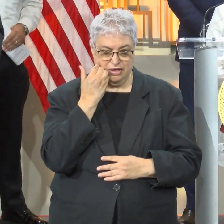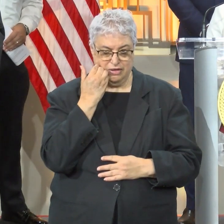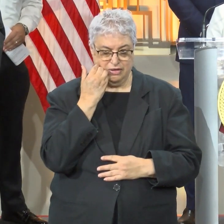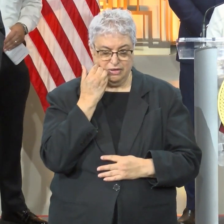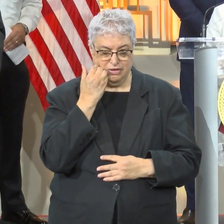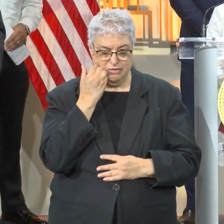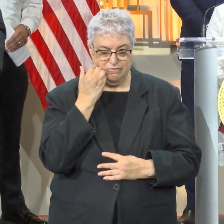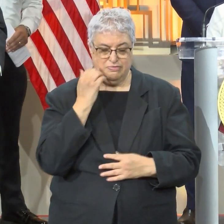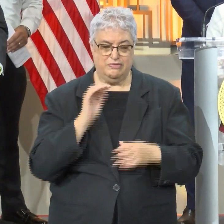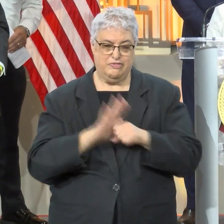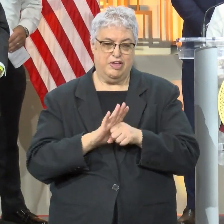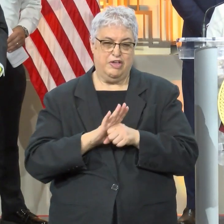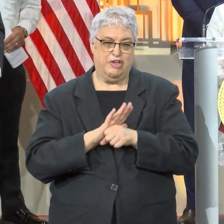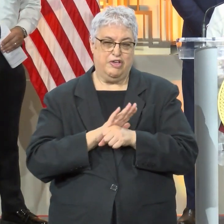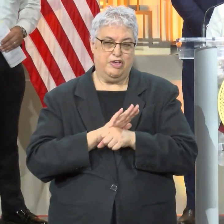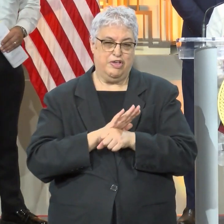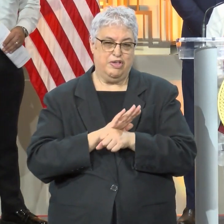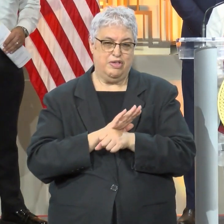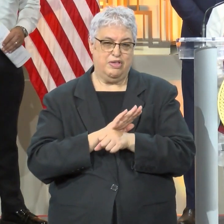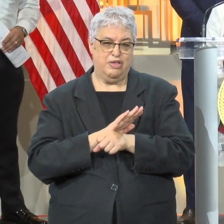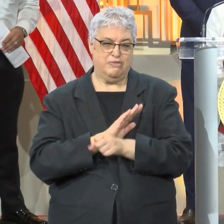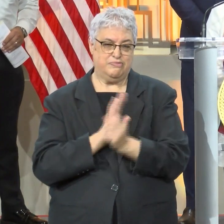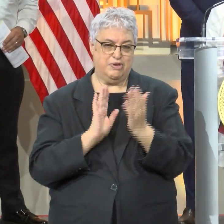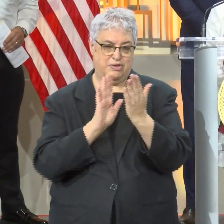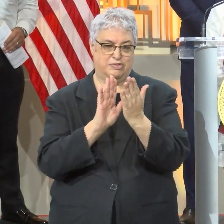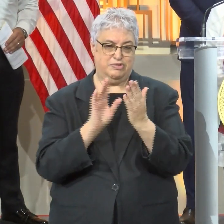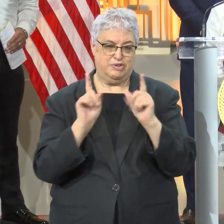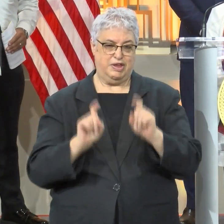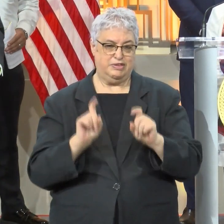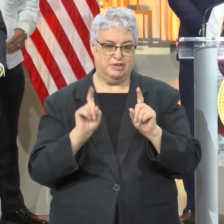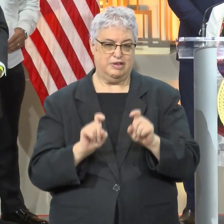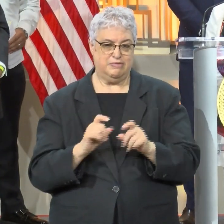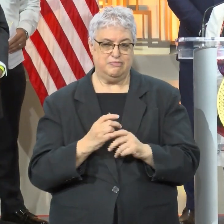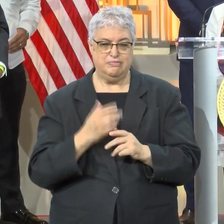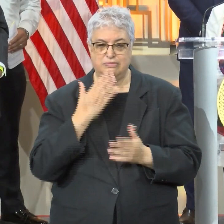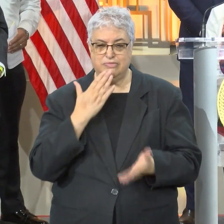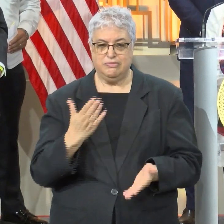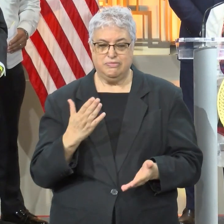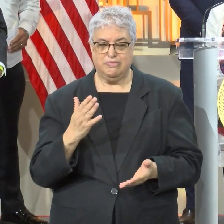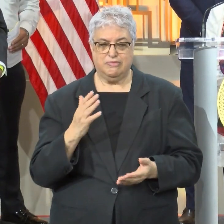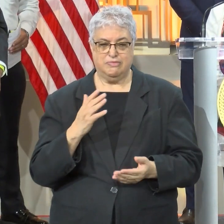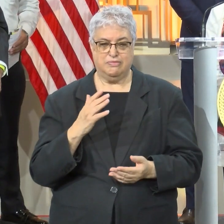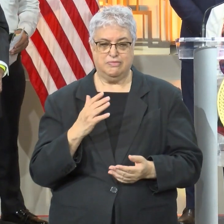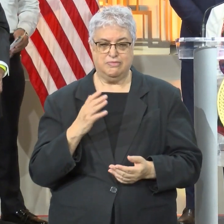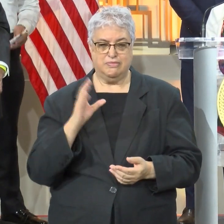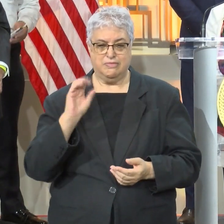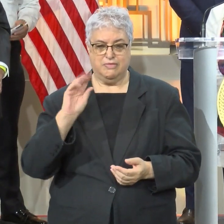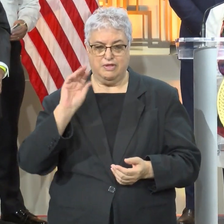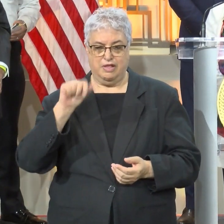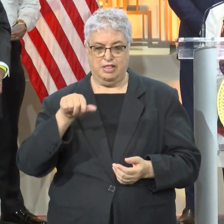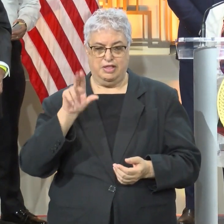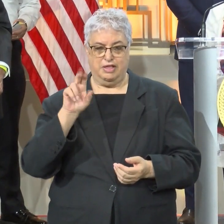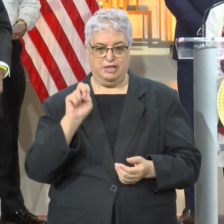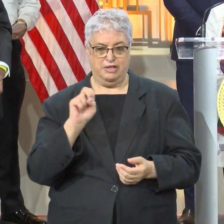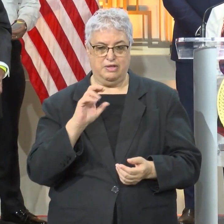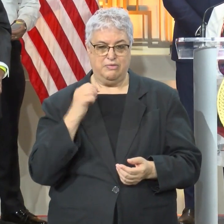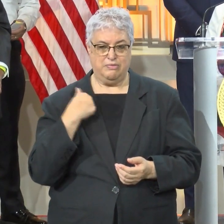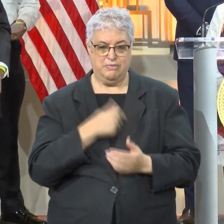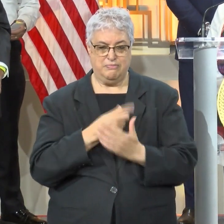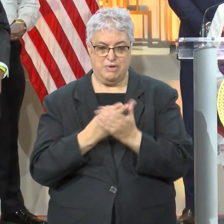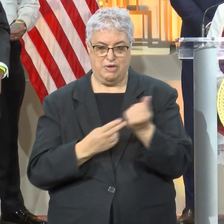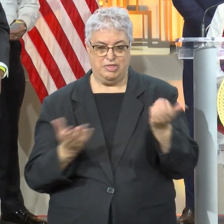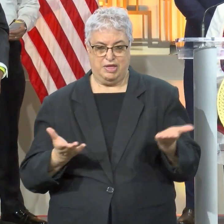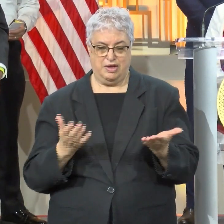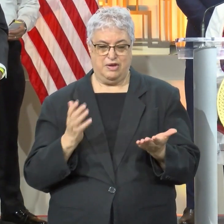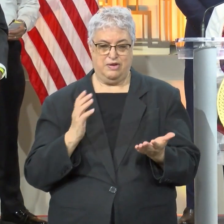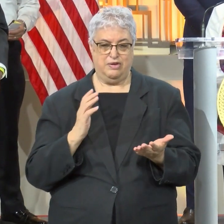going full approach to testing. Let me thank and acknowledge my colleague. I think it is important that we're both here